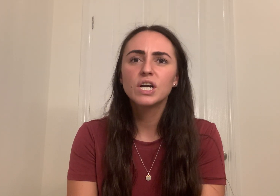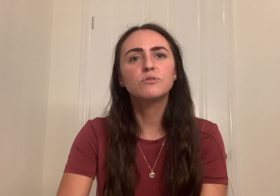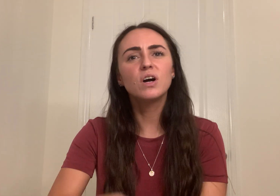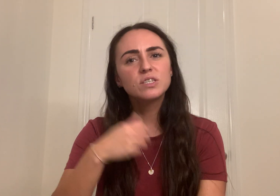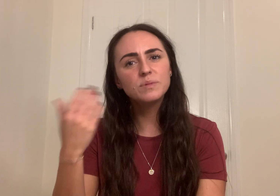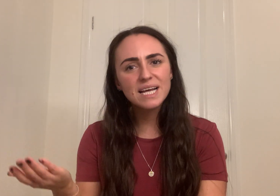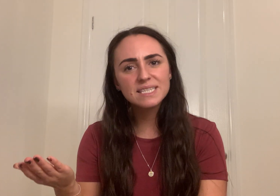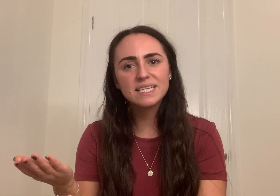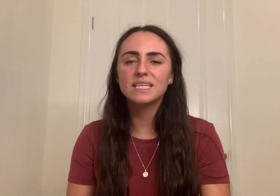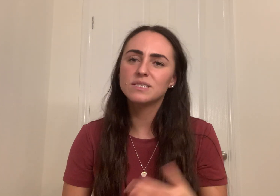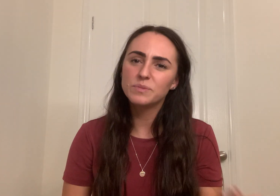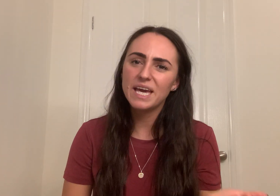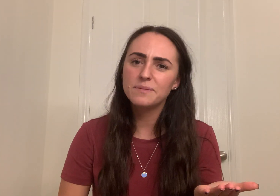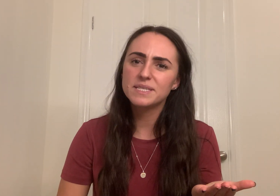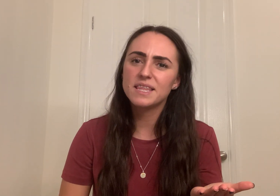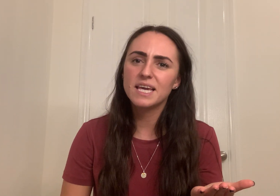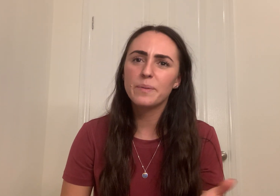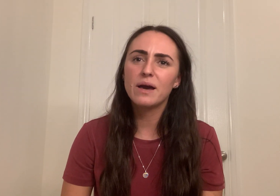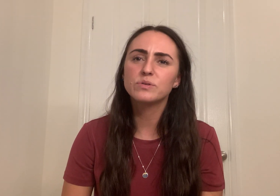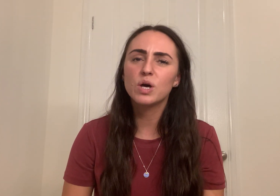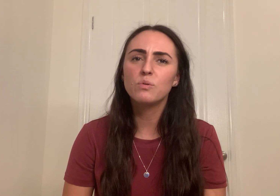we've got some dancing and some games to think about. So